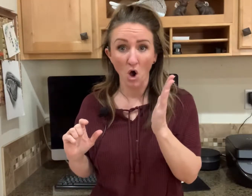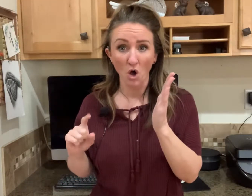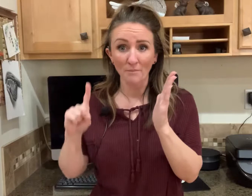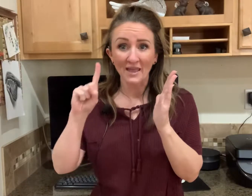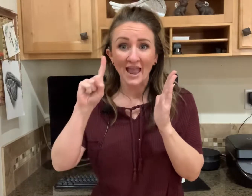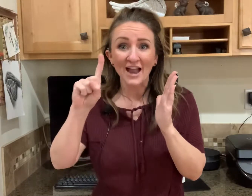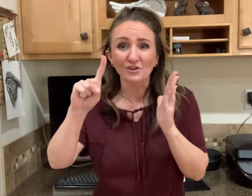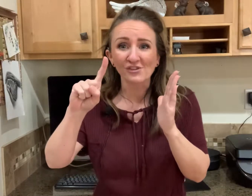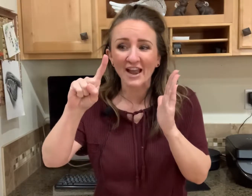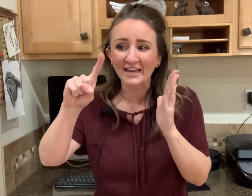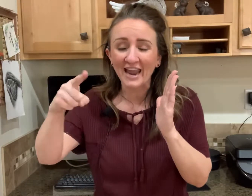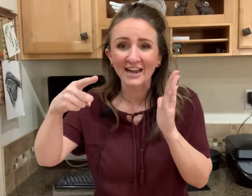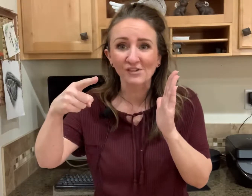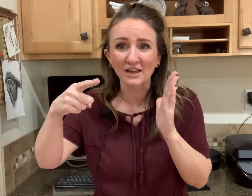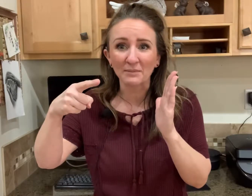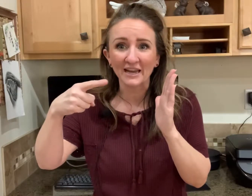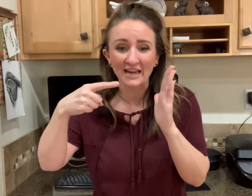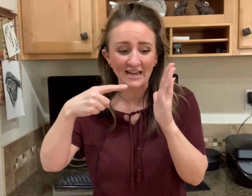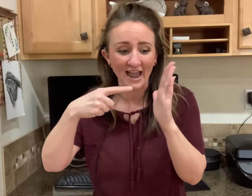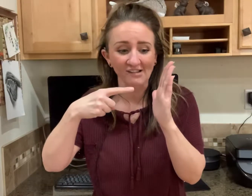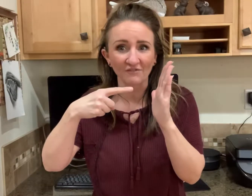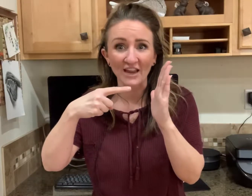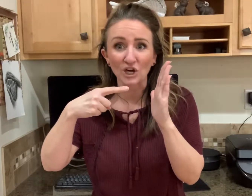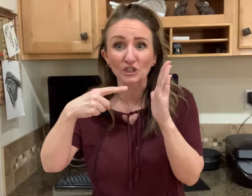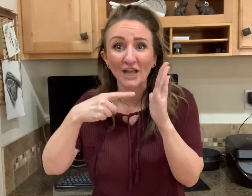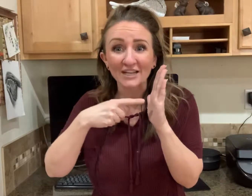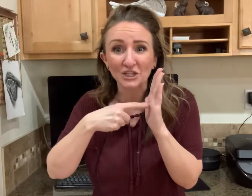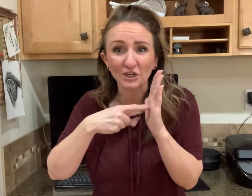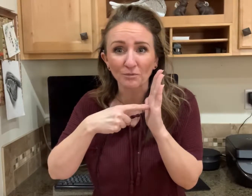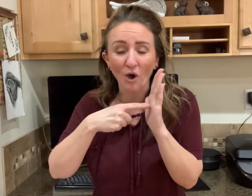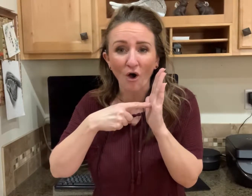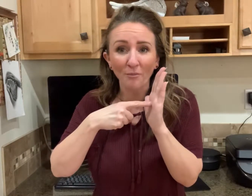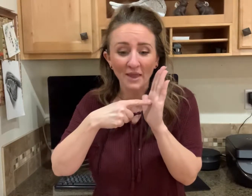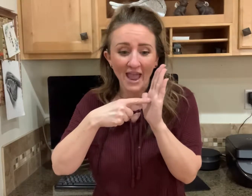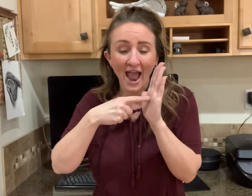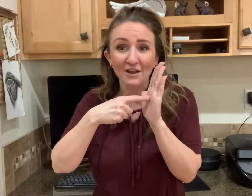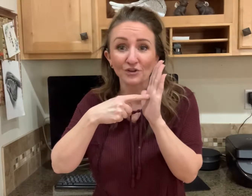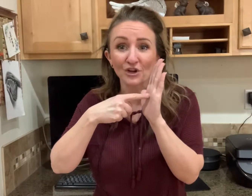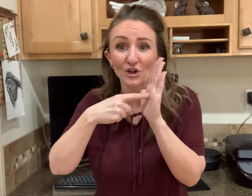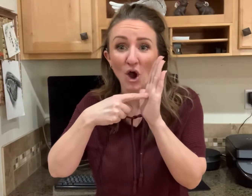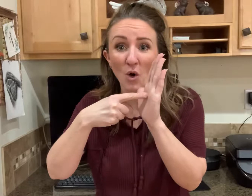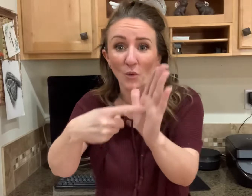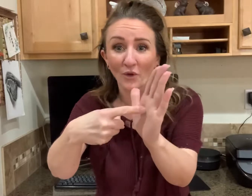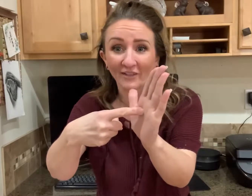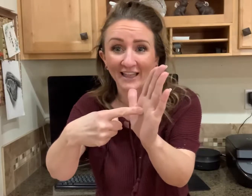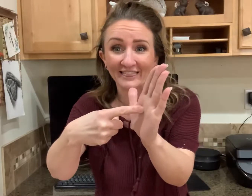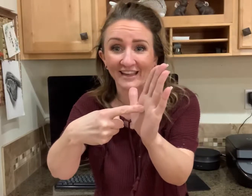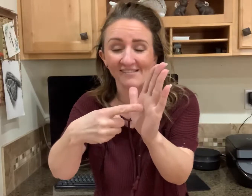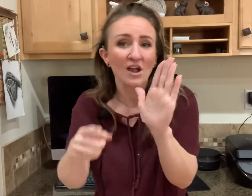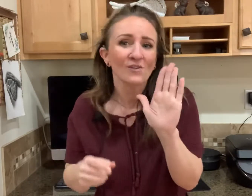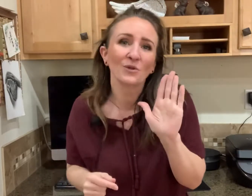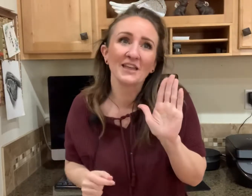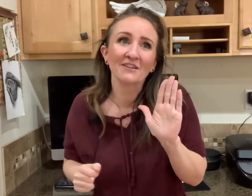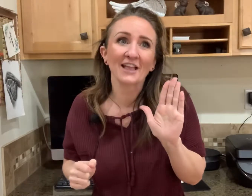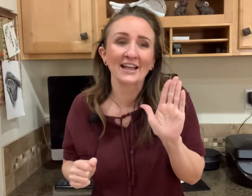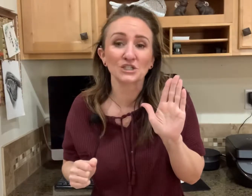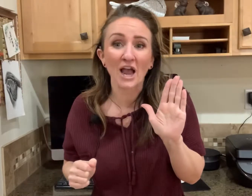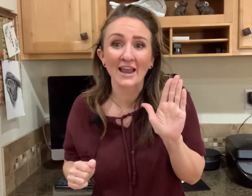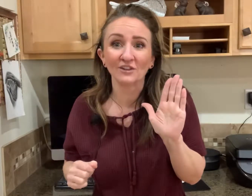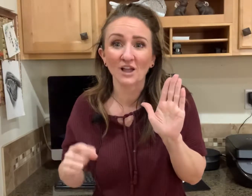palm, and your signing hand is going to be an index finger touching your palm, and you're going to go like this. So think of like a child coming